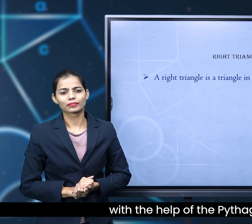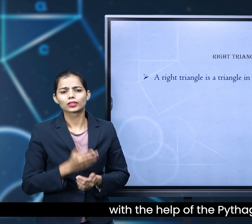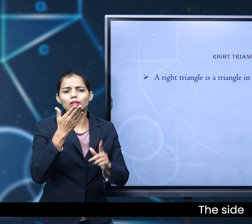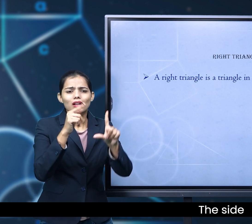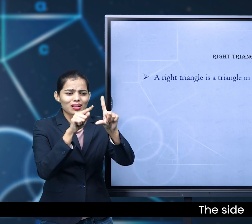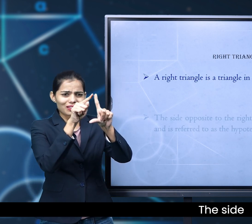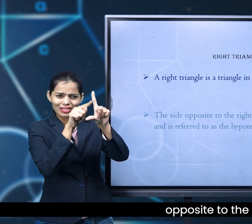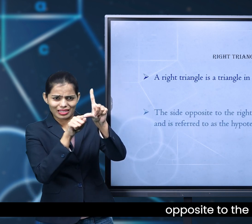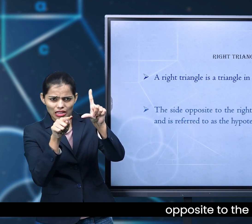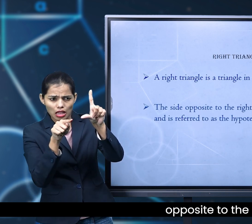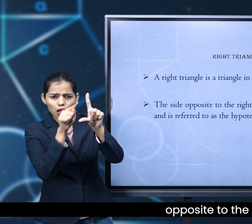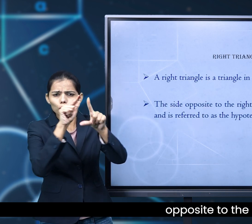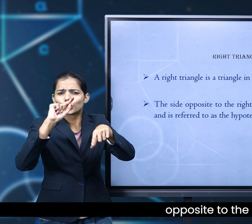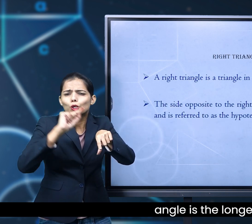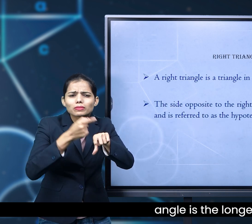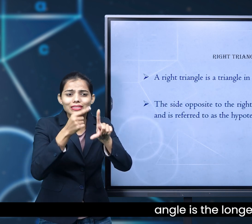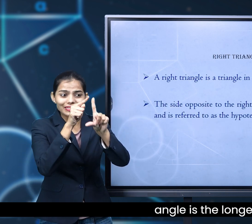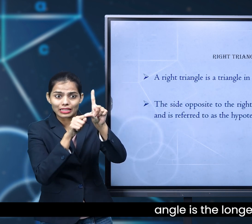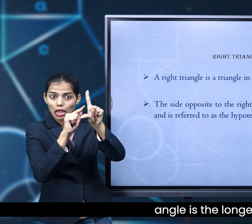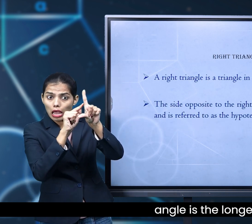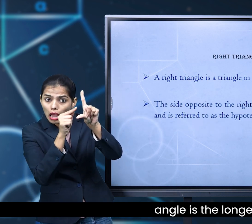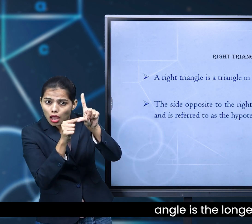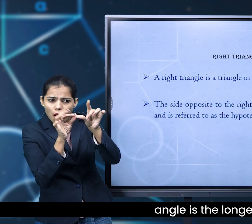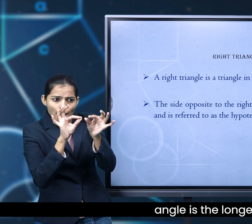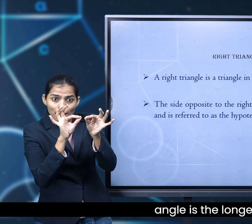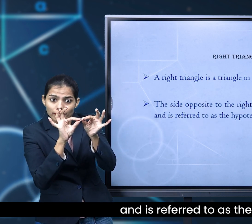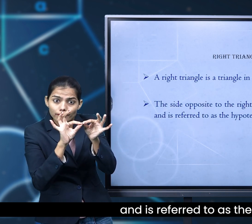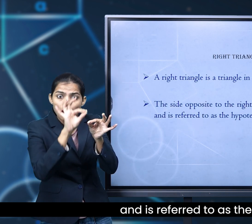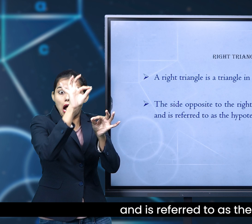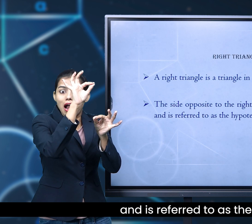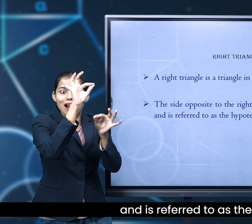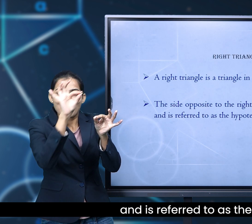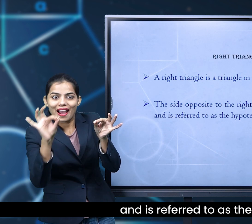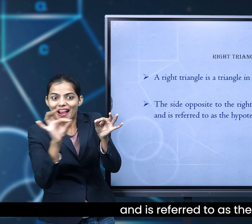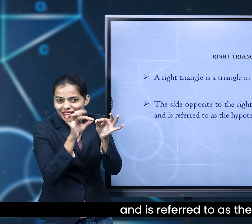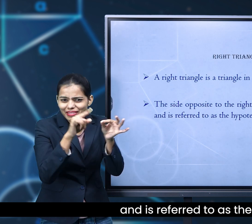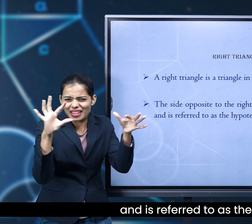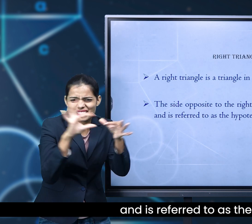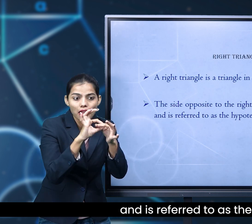The side opposite to the right angle is the longest side and is referred to as the hypotenuse.